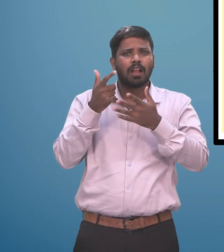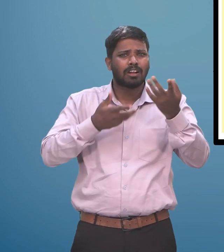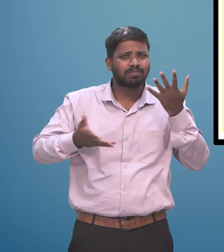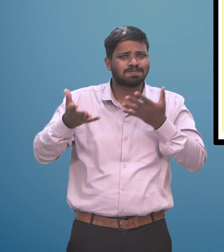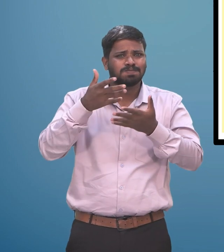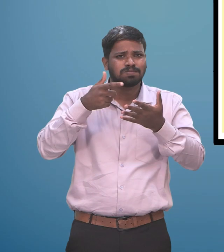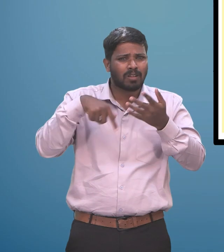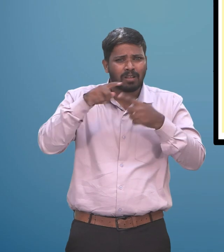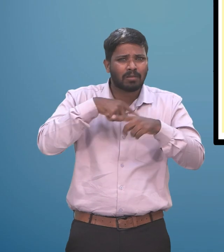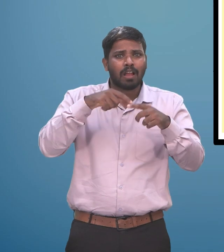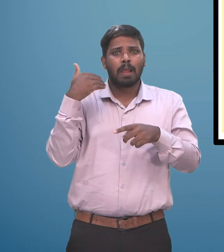help,